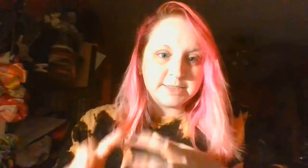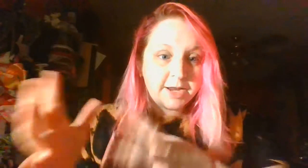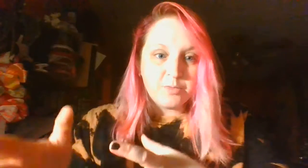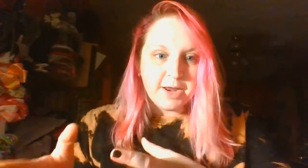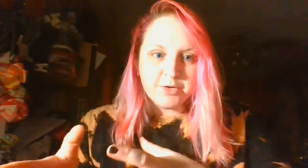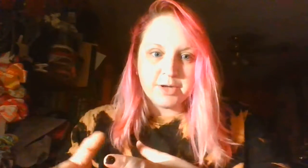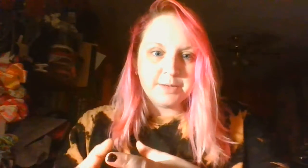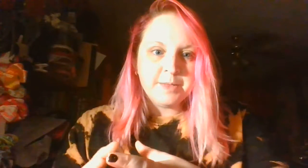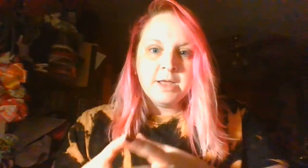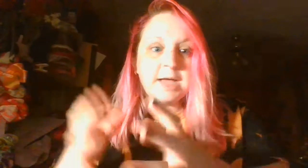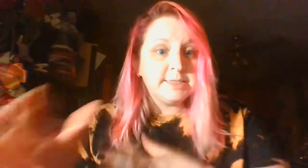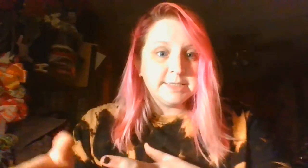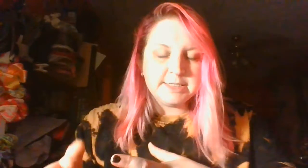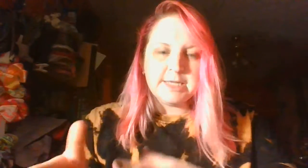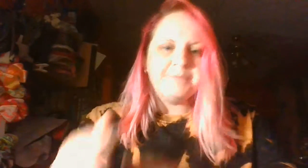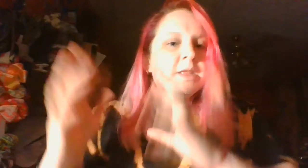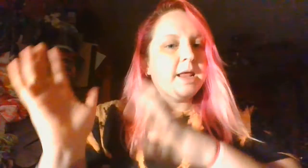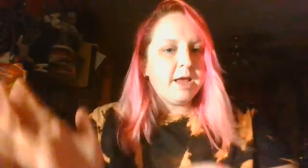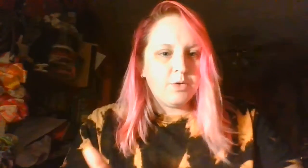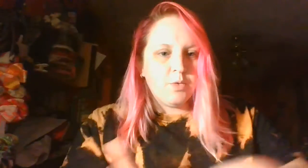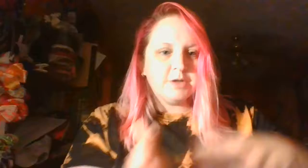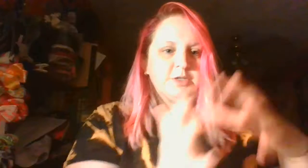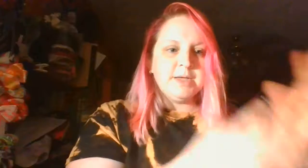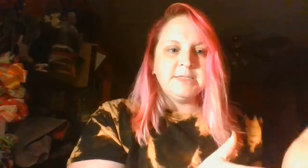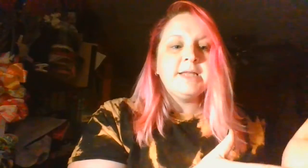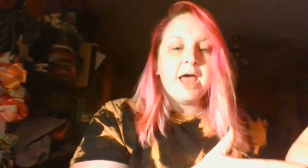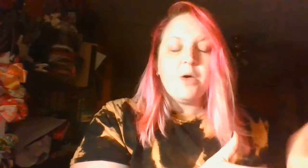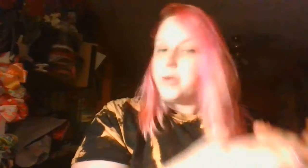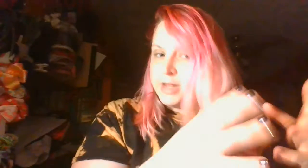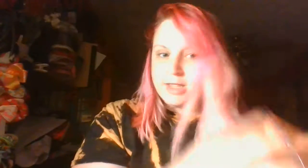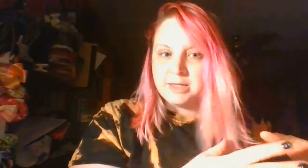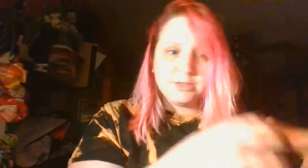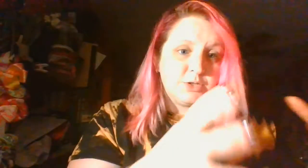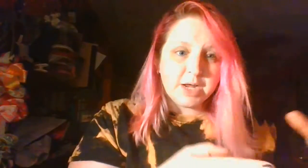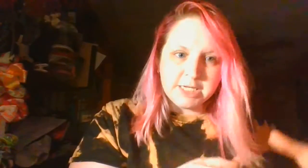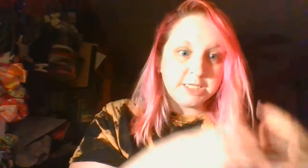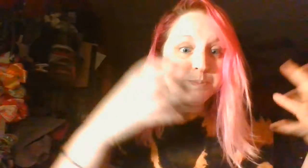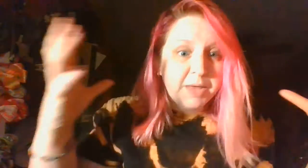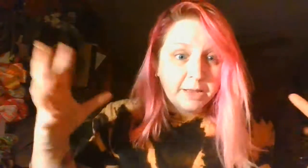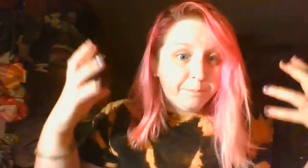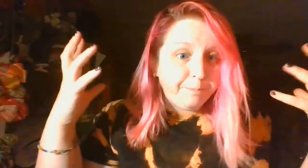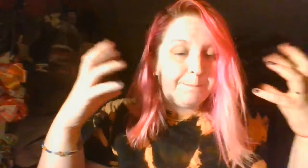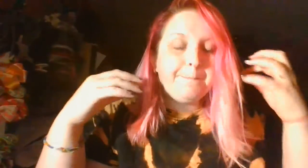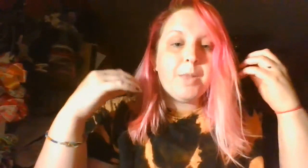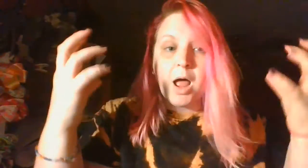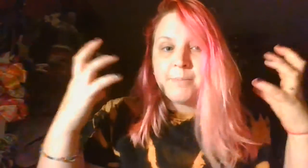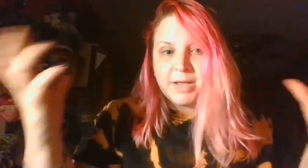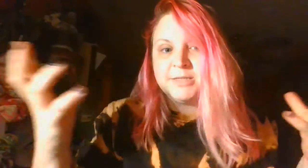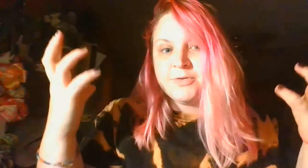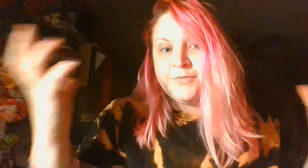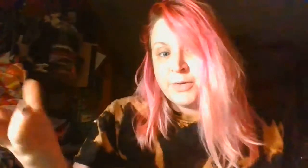an animator and at Disney, and how it worked his way to now where he's directing these big blockbuster